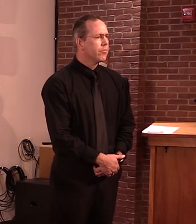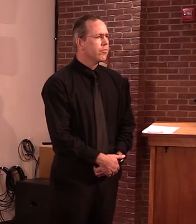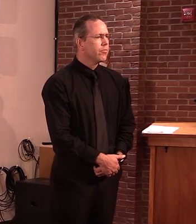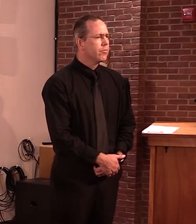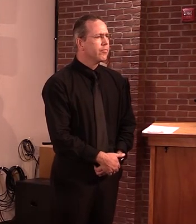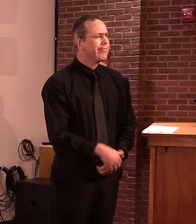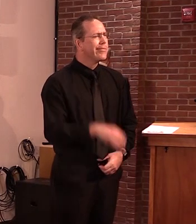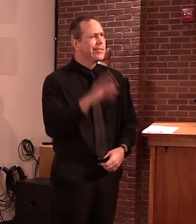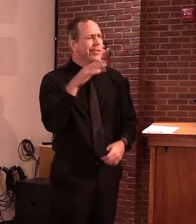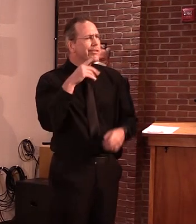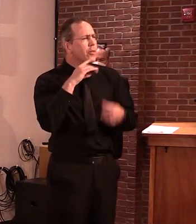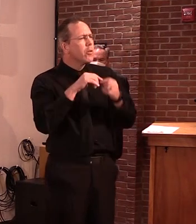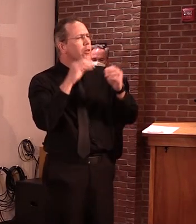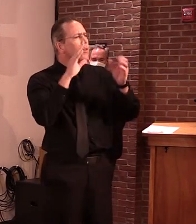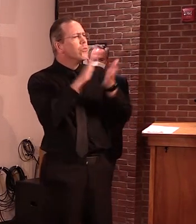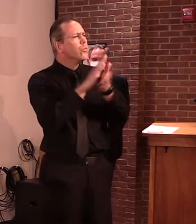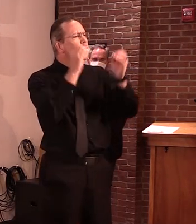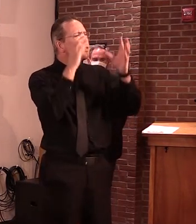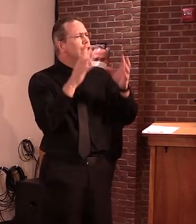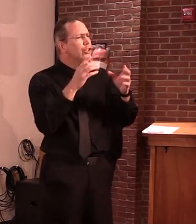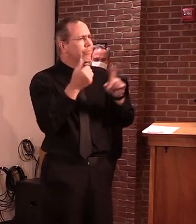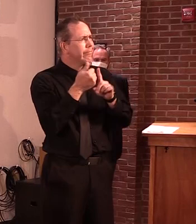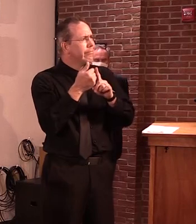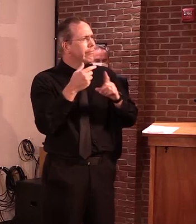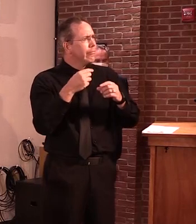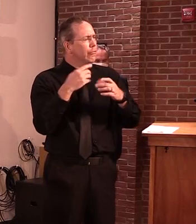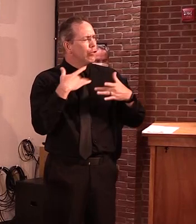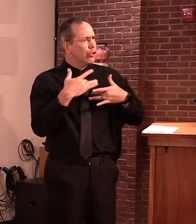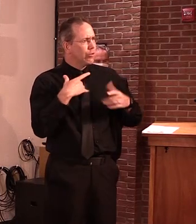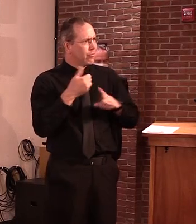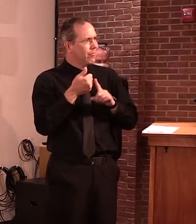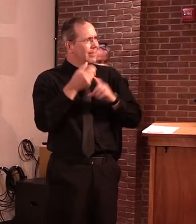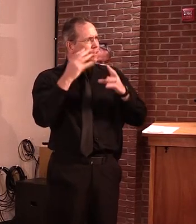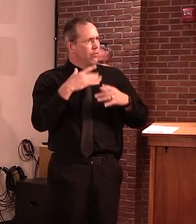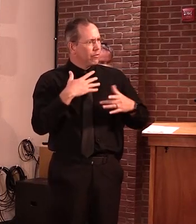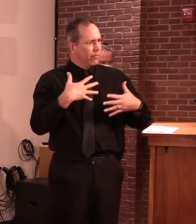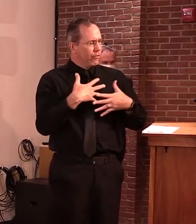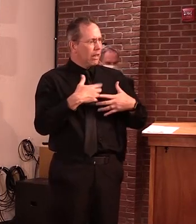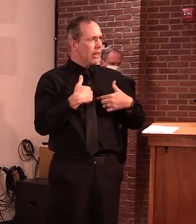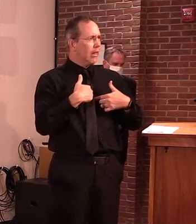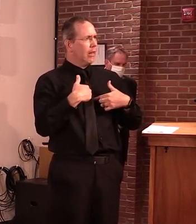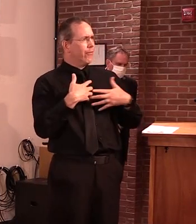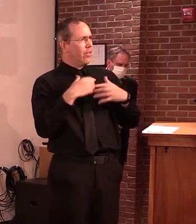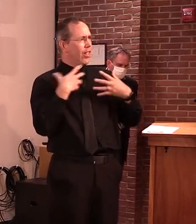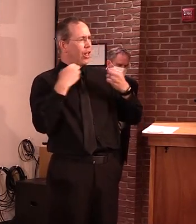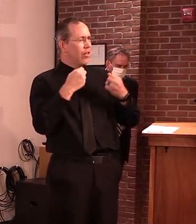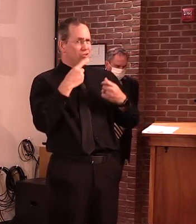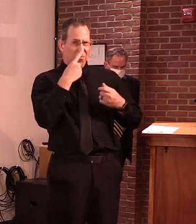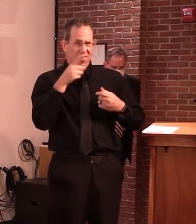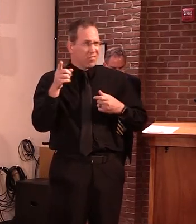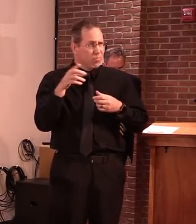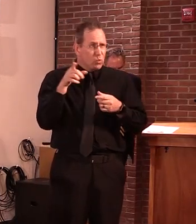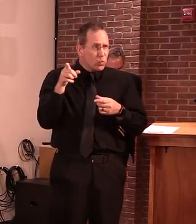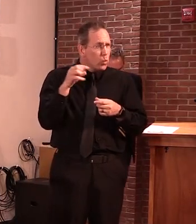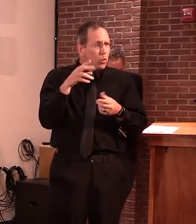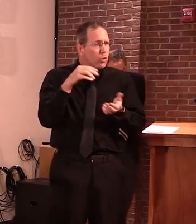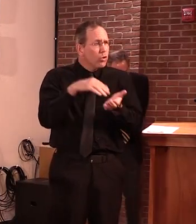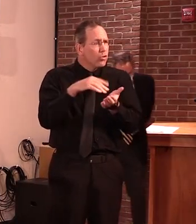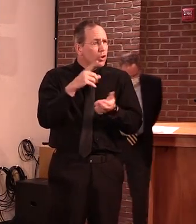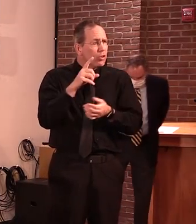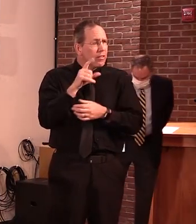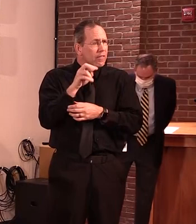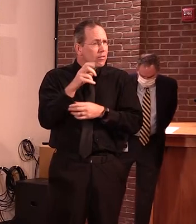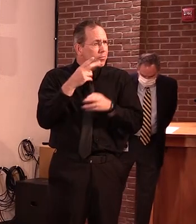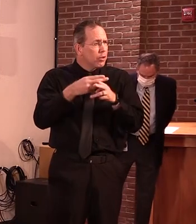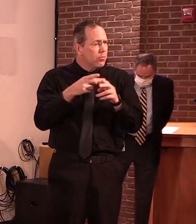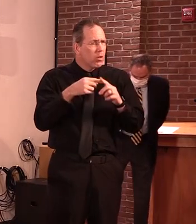It's a place where people will be together in common areas, and